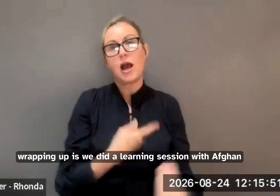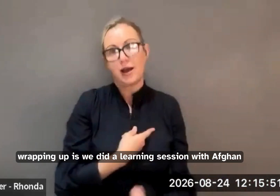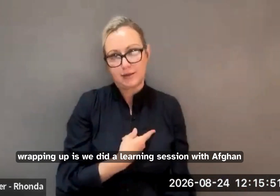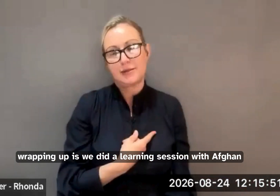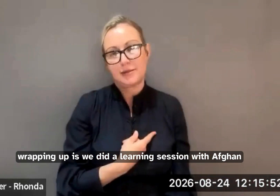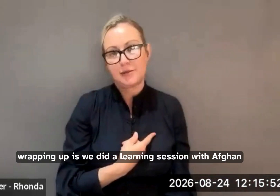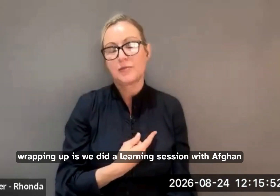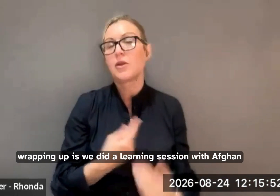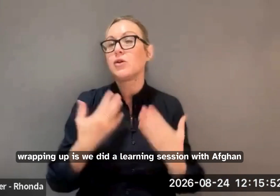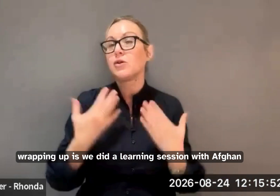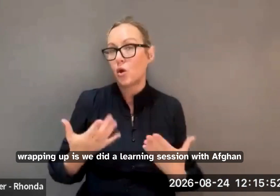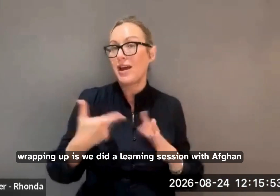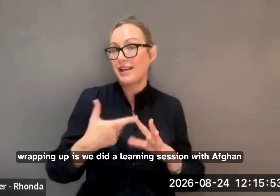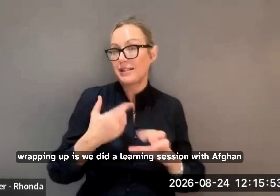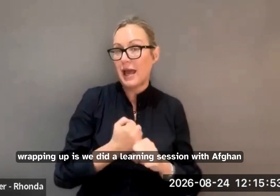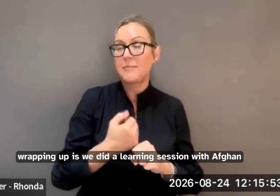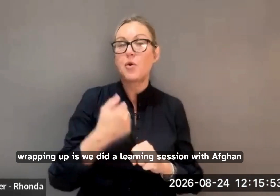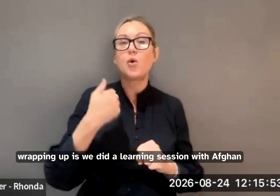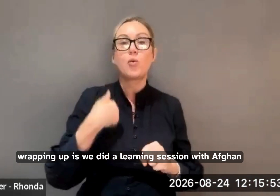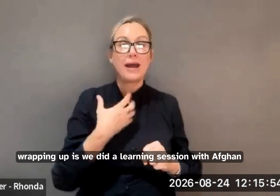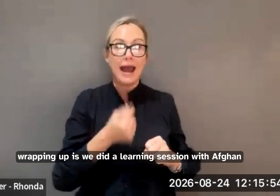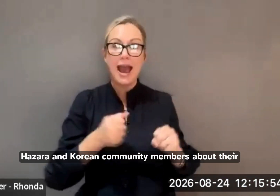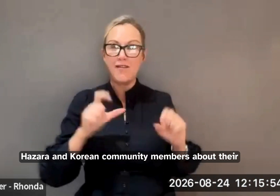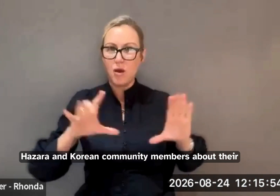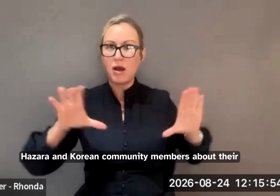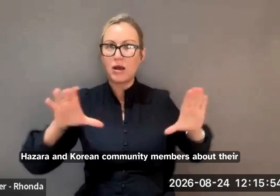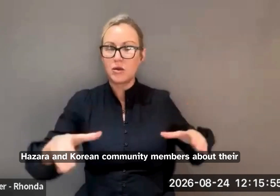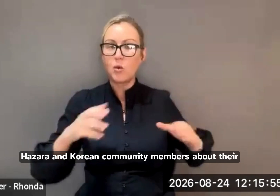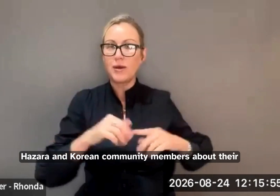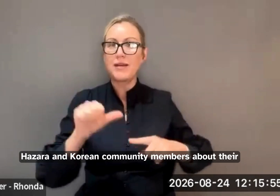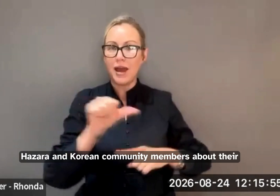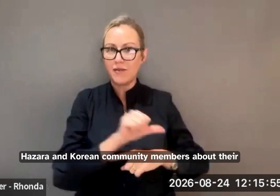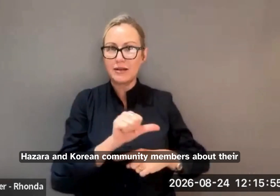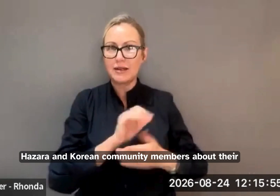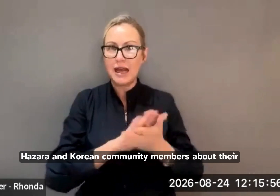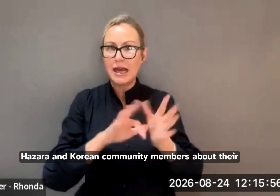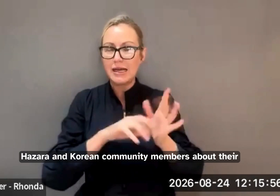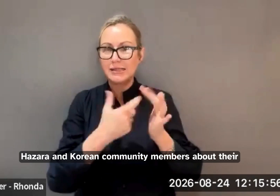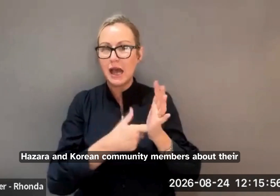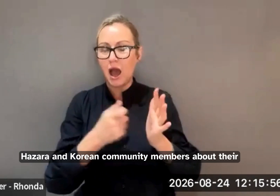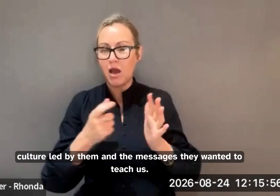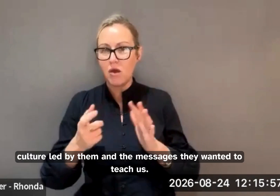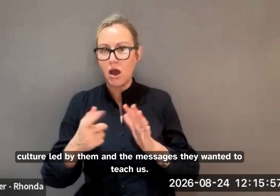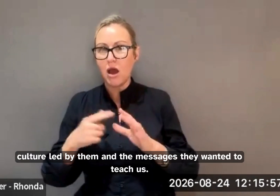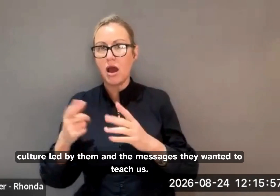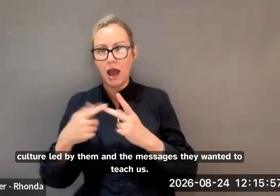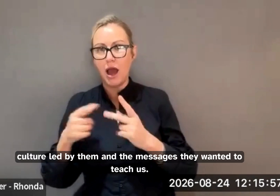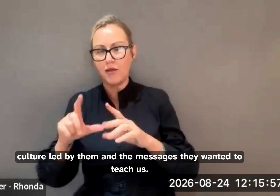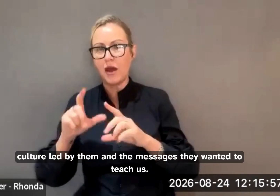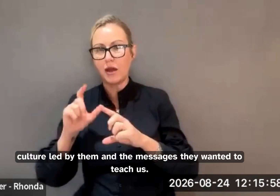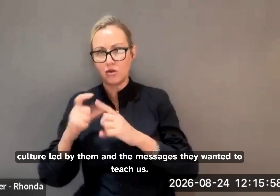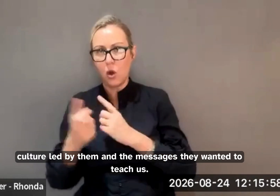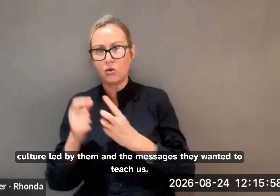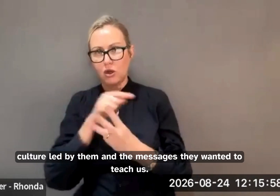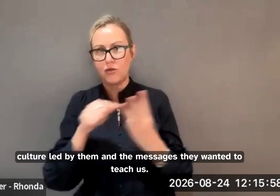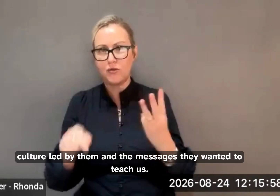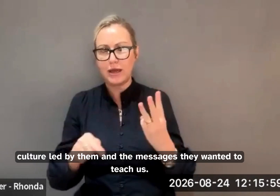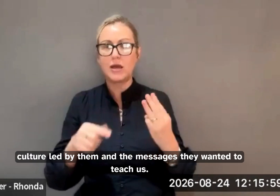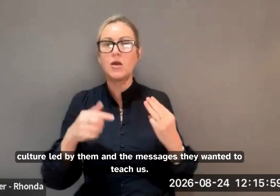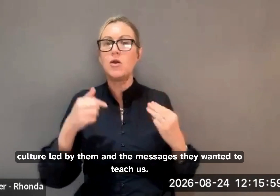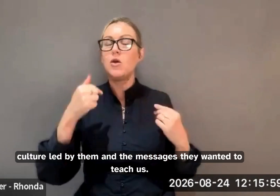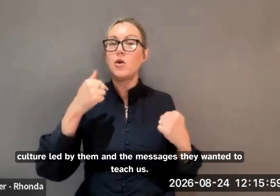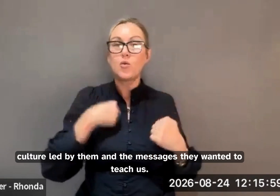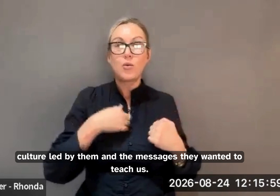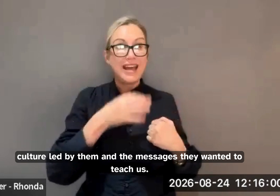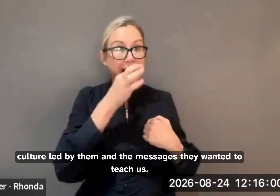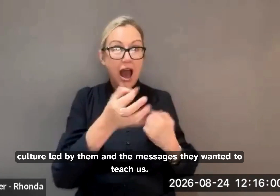is we did a learning session with Afghan Hazara and Korean community members about their culture led by them and the messages they